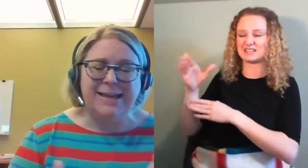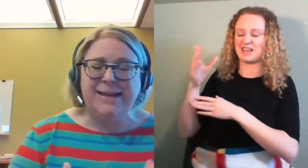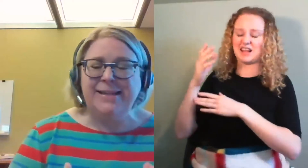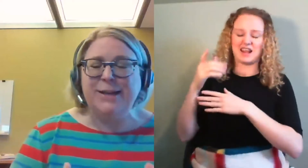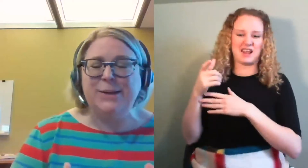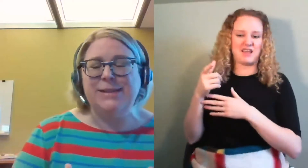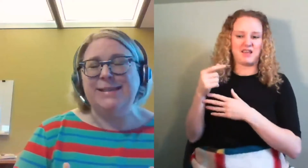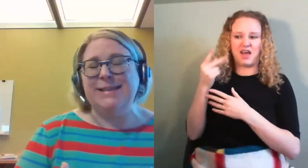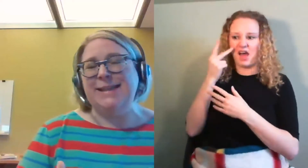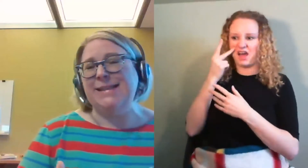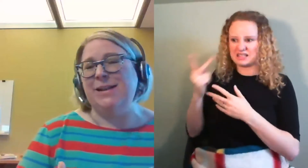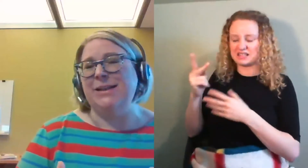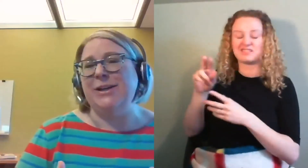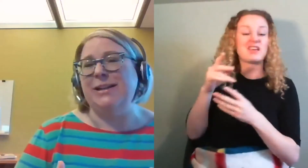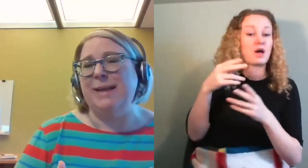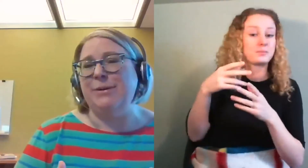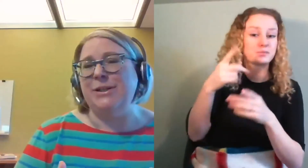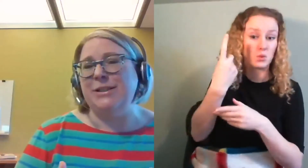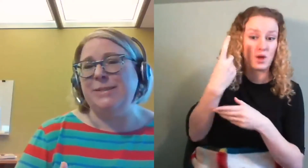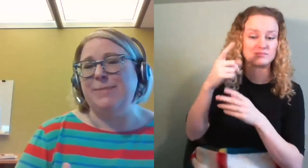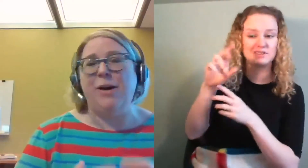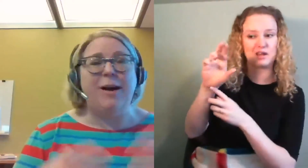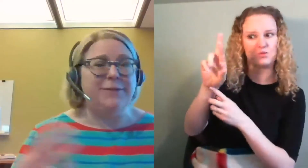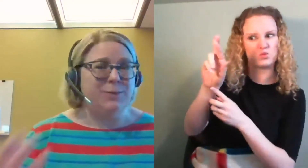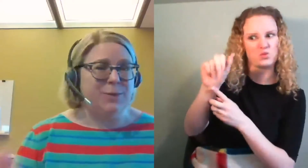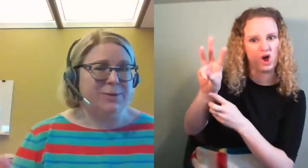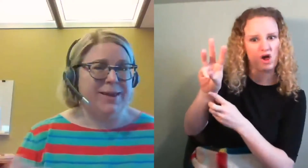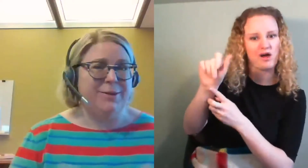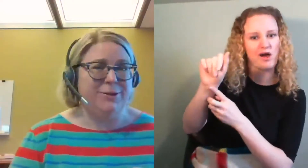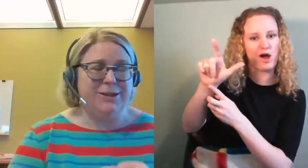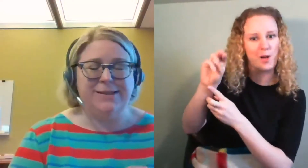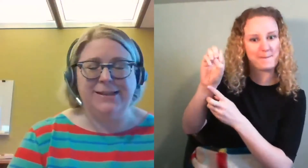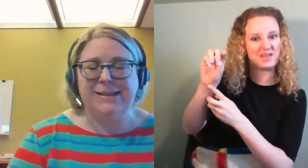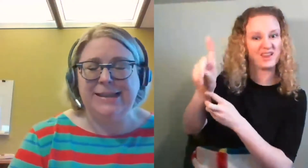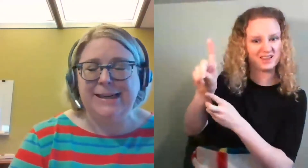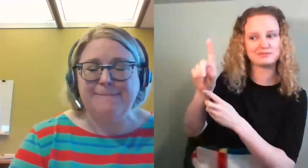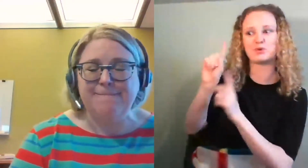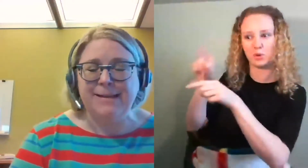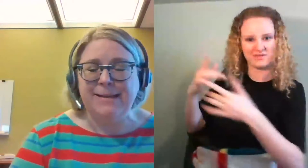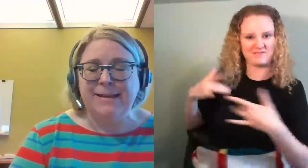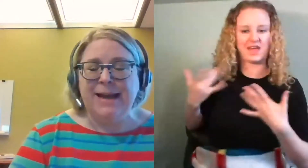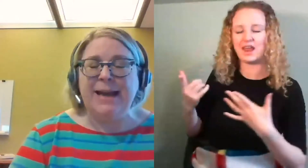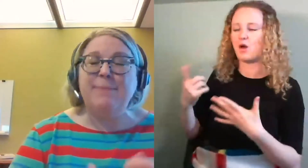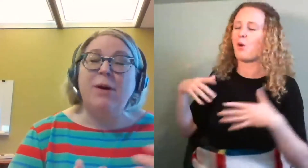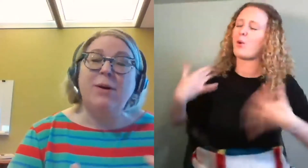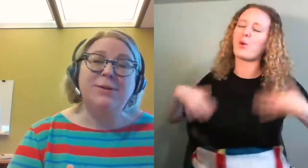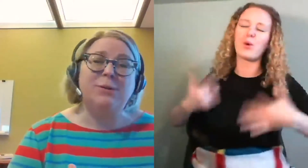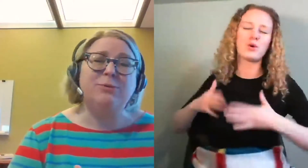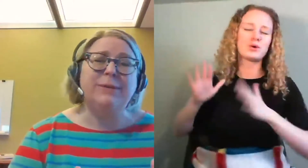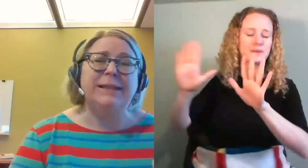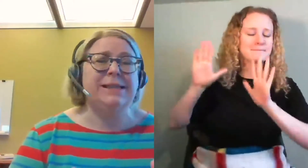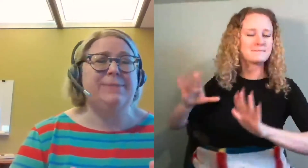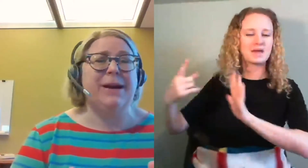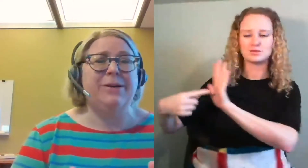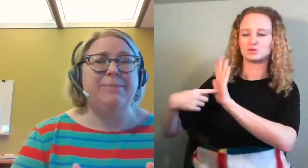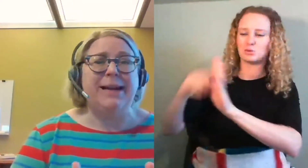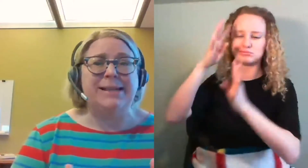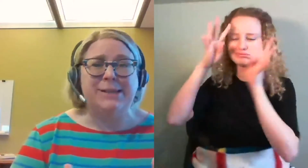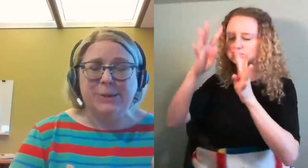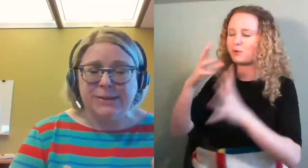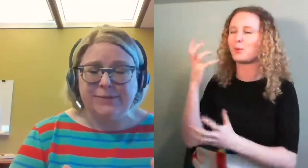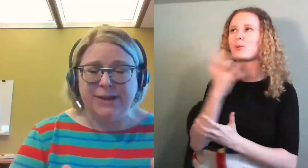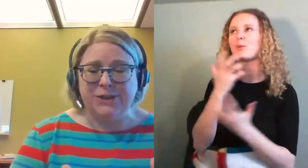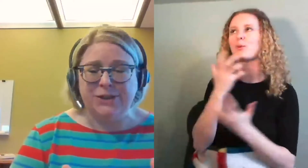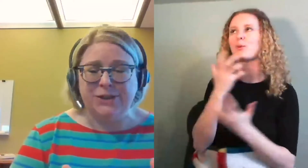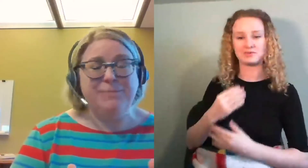talent that goes into his culinary collaborations. Ben often works with other chefs in the city. And I'm also really inspired by